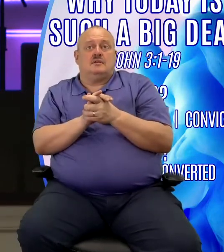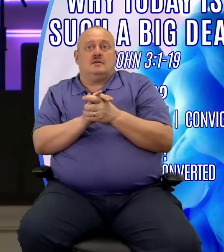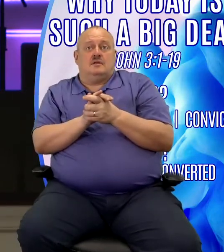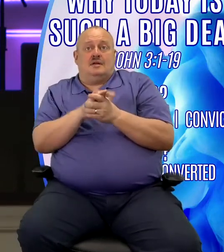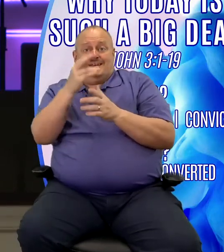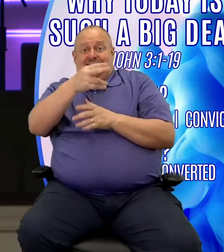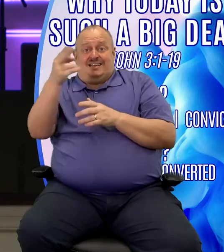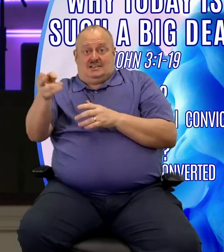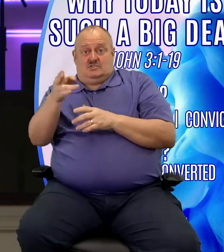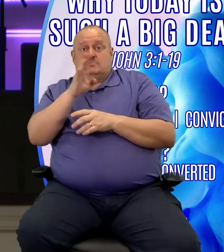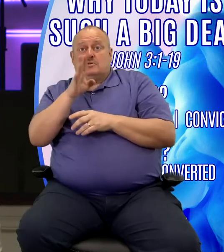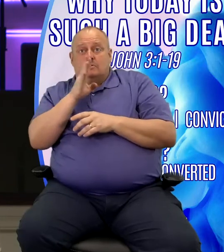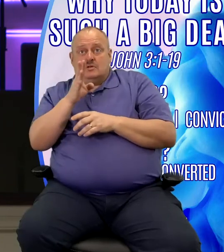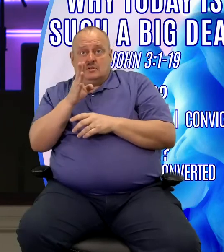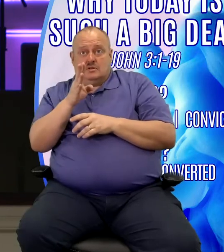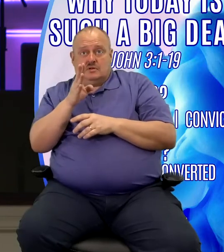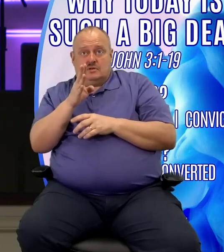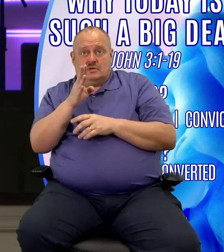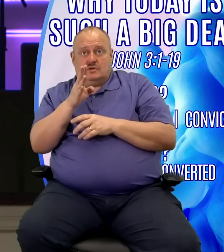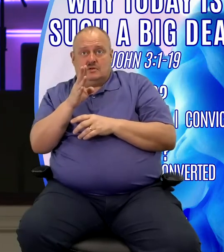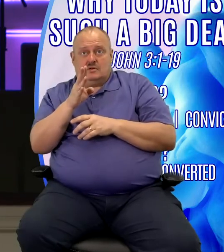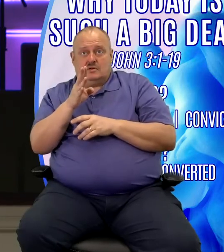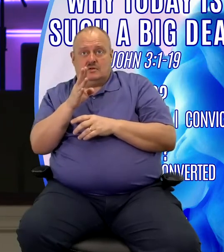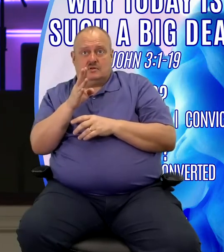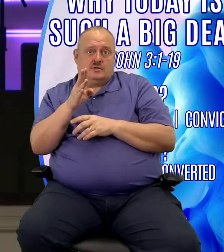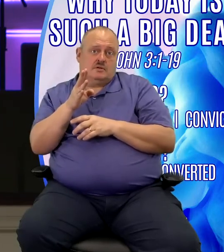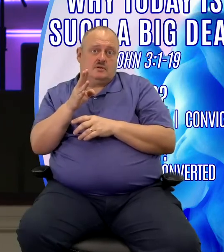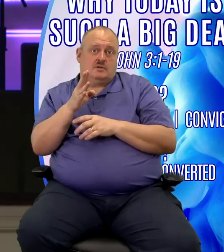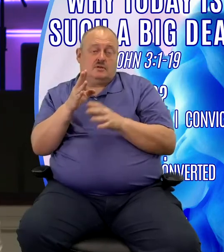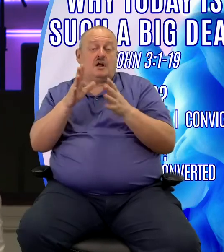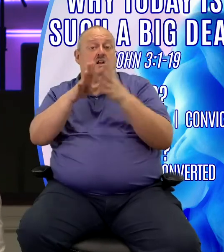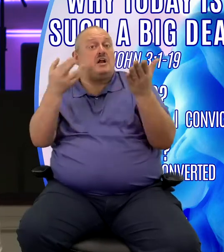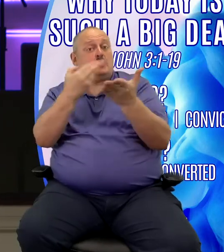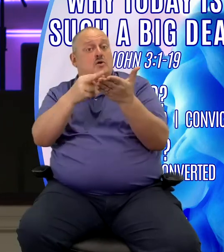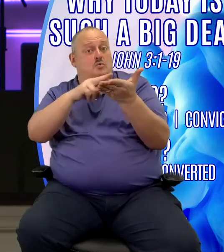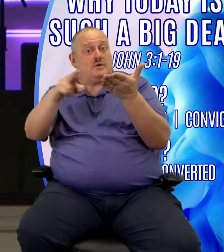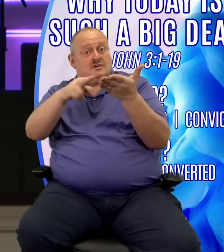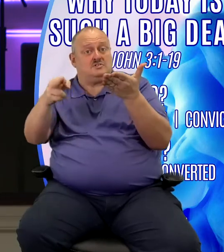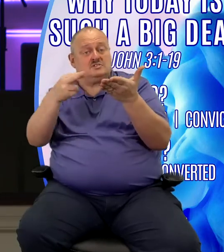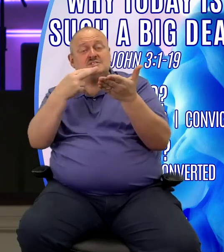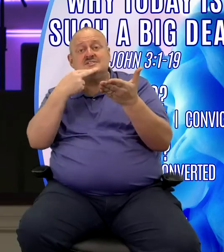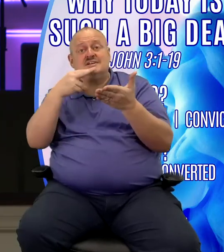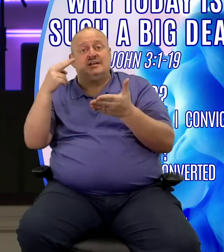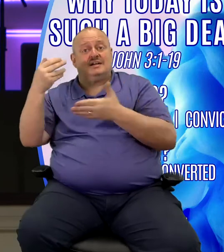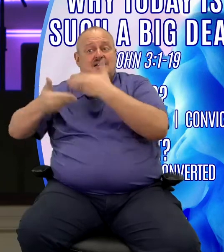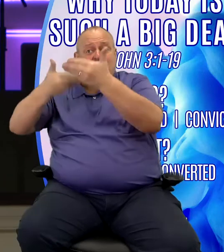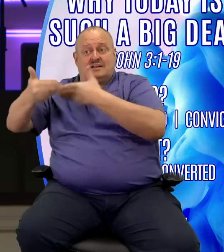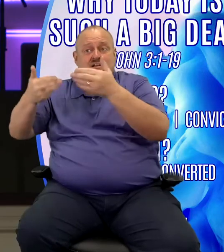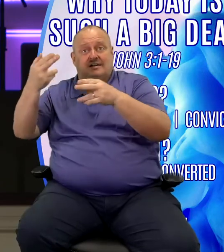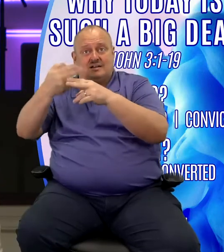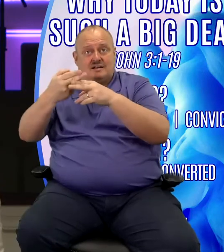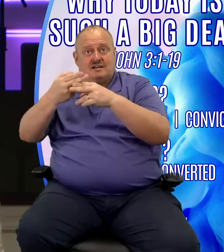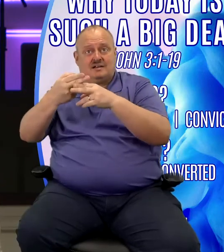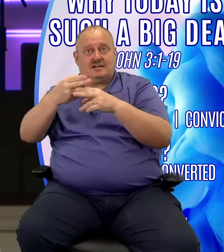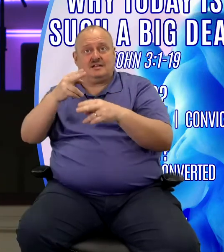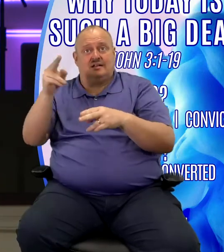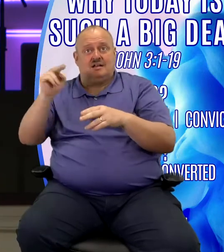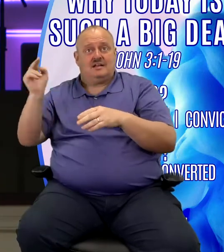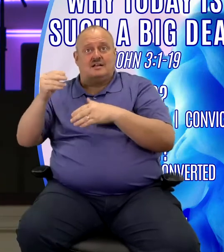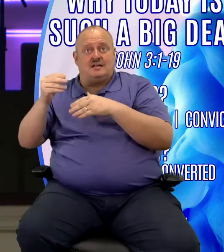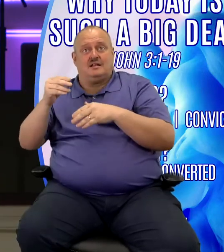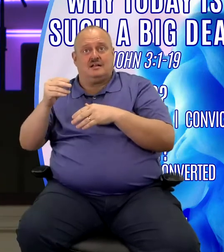Historically speaking, there is a great, shall we say, amount of research that says Nicodemus's official name was Nicodemus